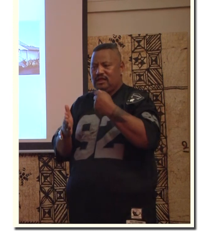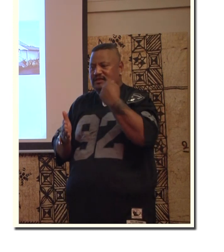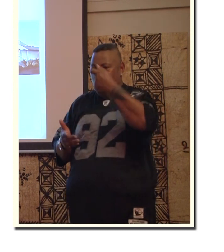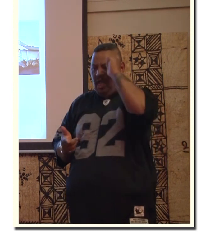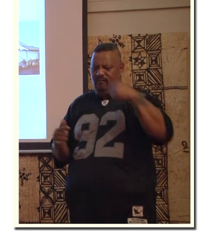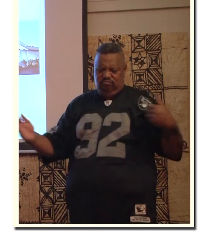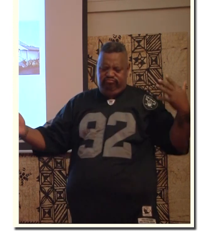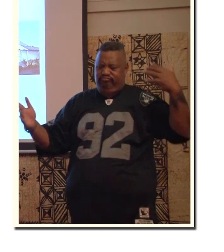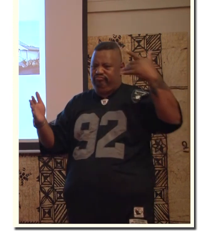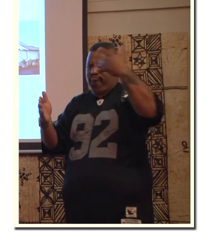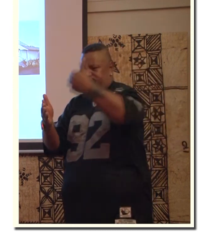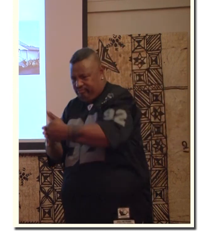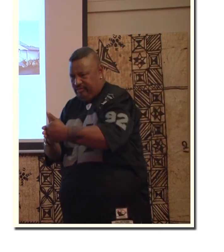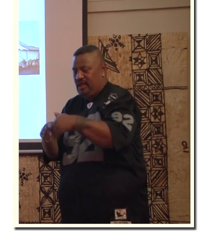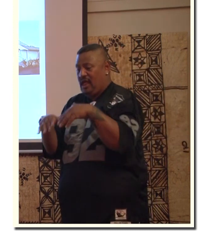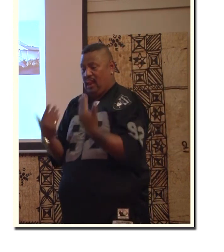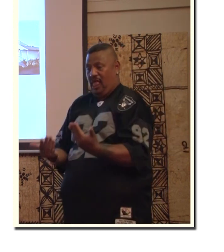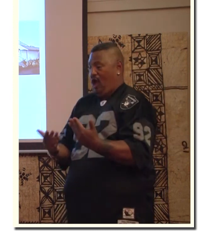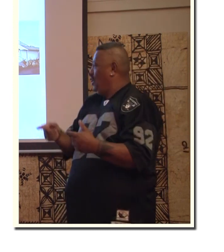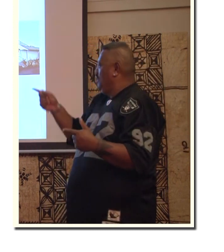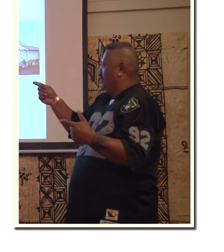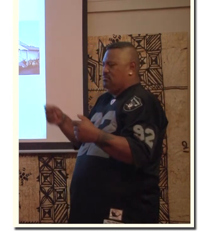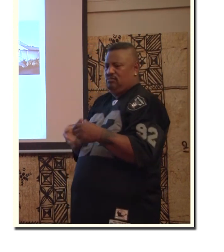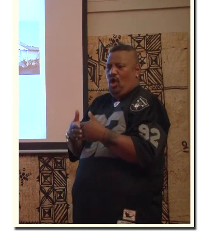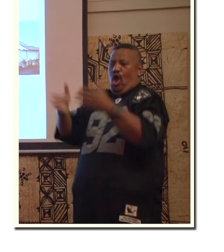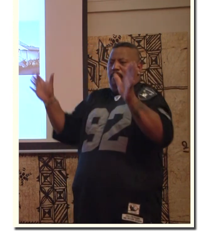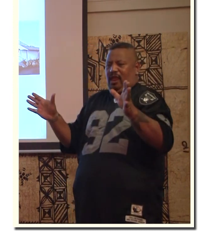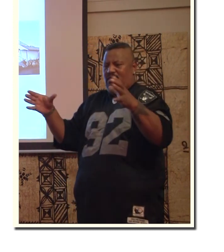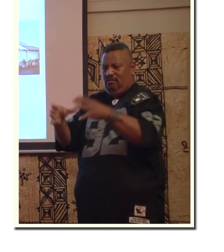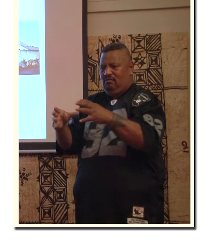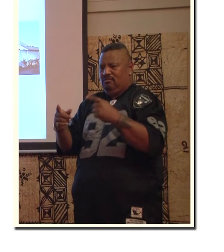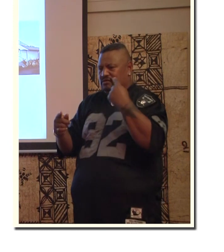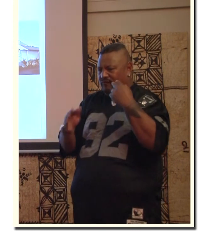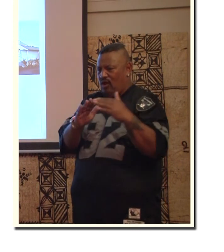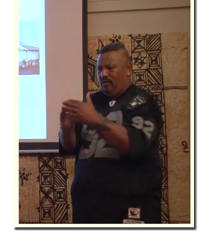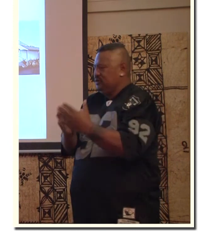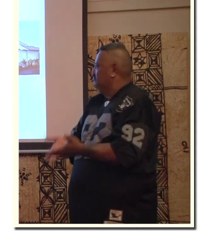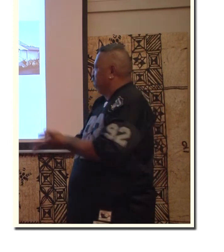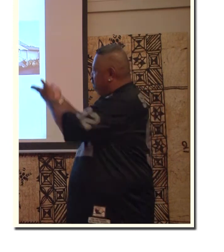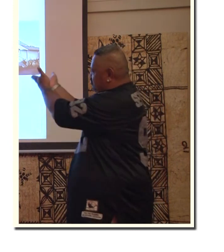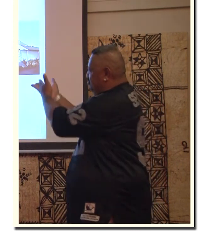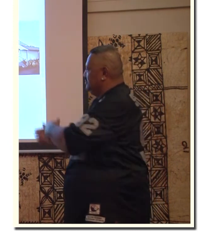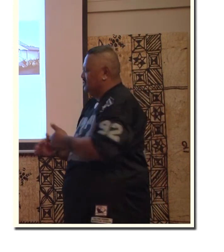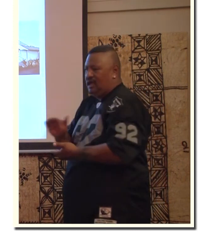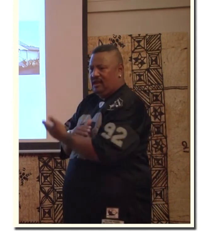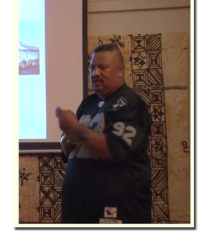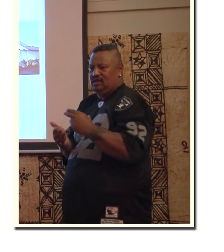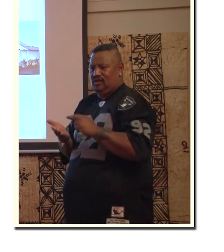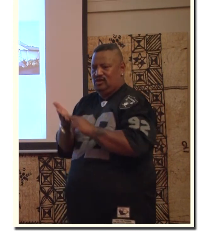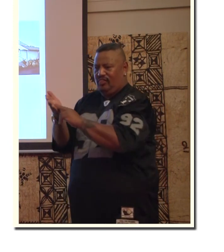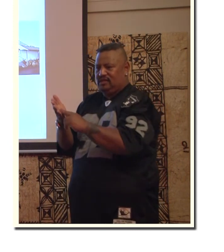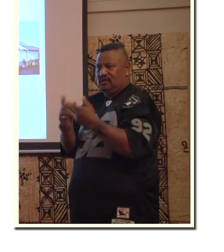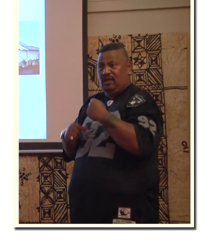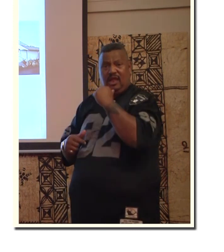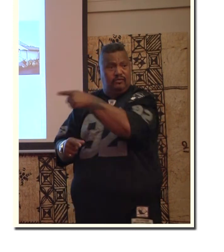I'm president at the moment of the Northland Deaf Club and have been for quite a long time now. We go to this Northland Club,